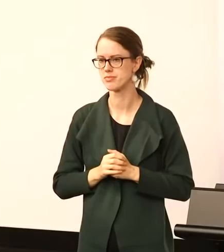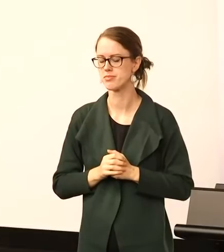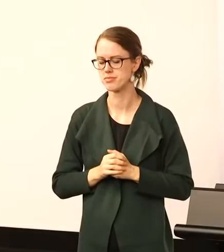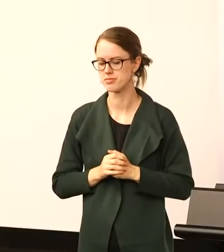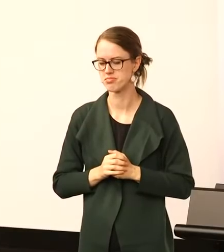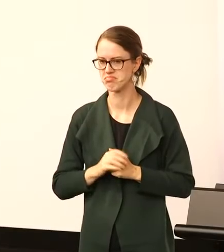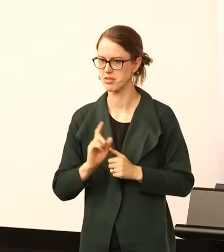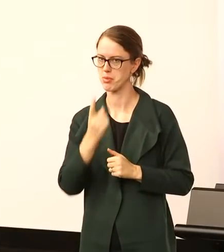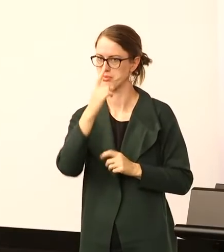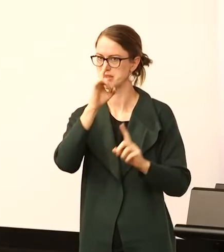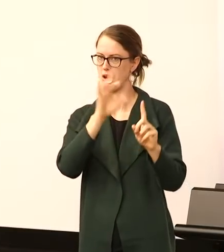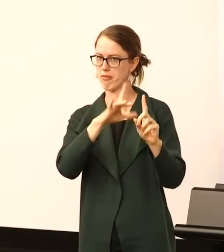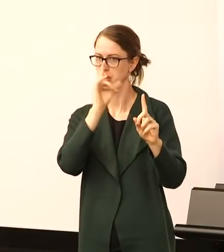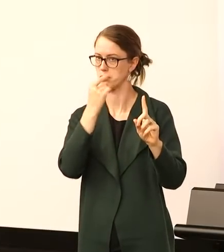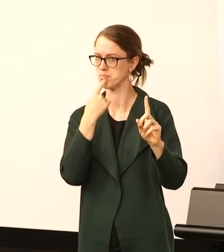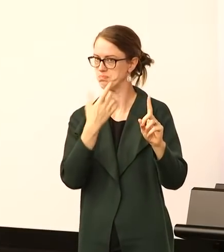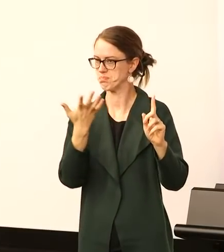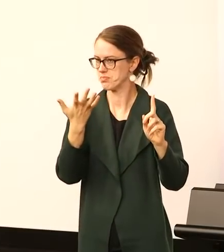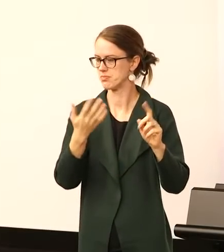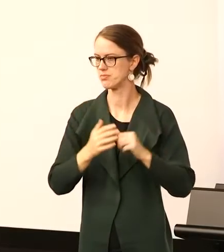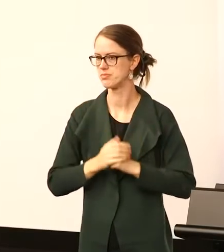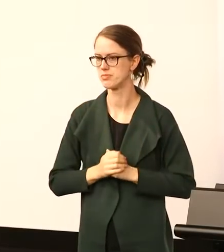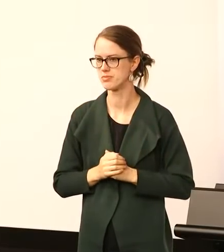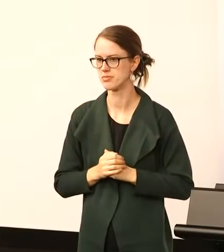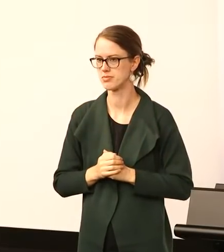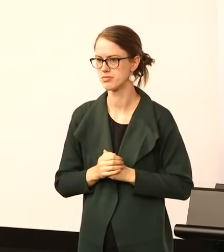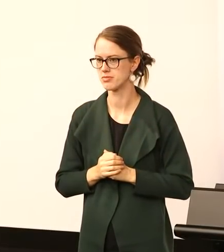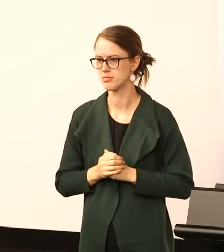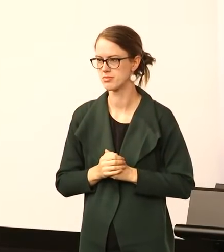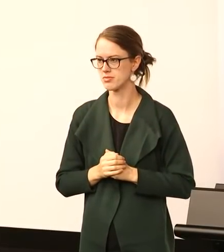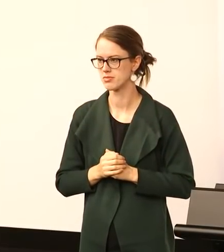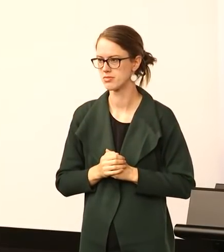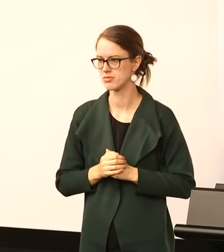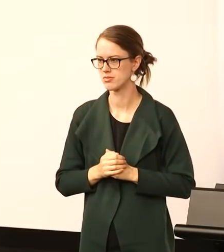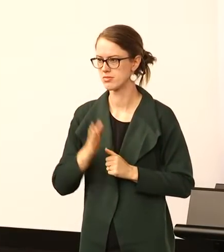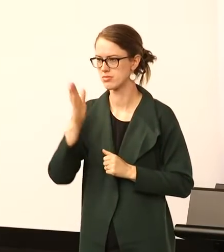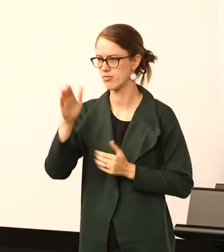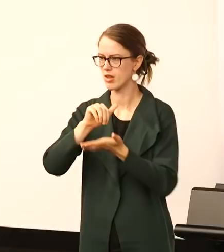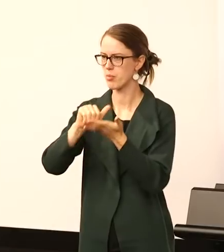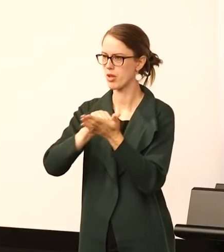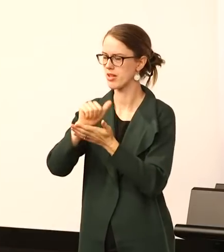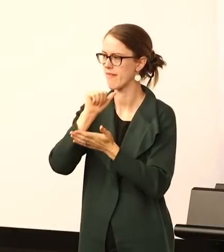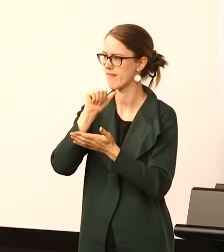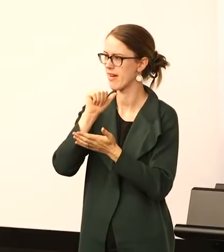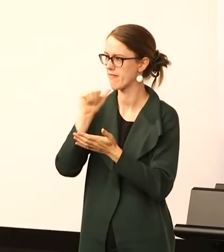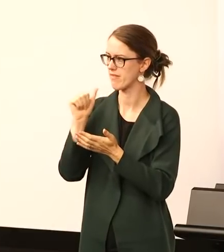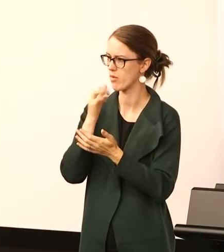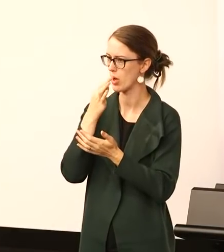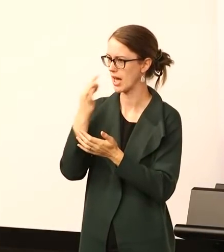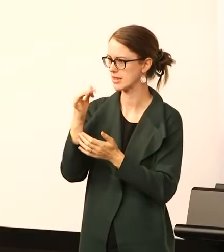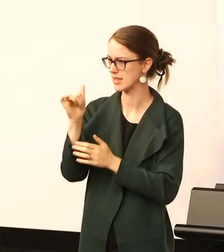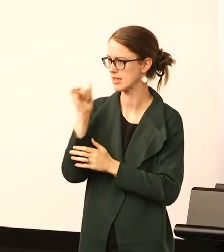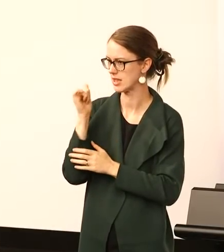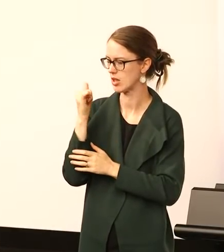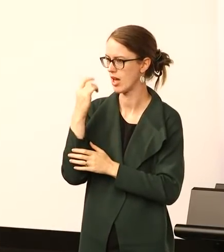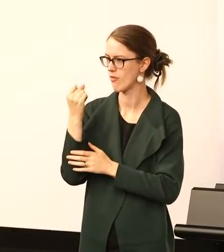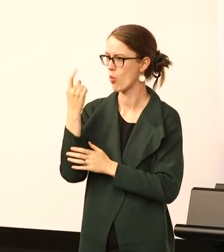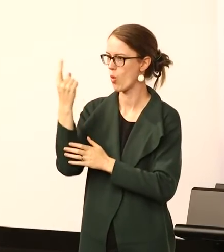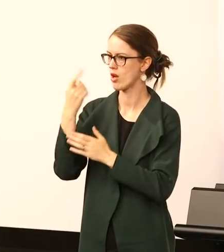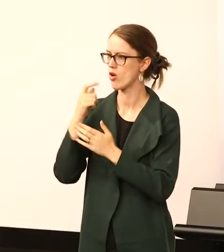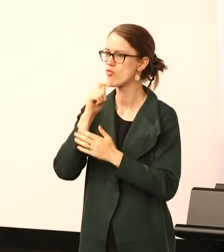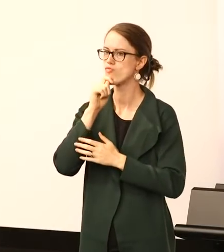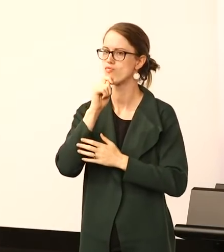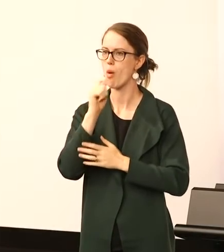But the PM herself may well speak about that. Tomorrow Please. midday. Question. Apologies if you were asked about this yesterday, but we have a reporter